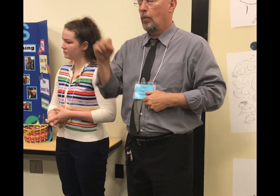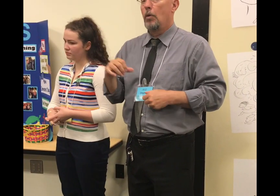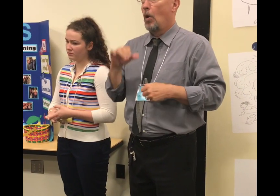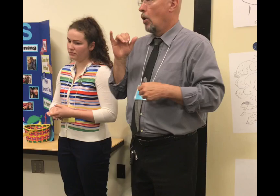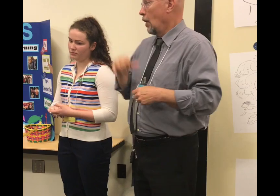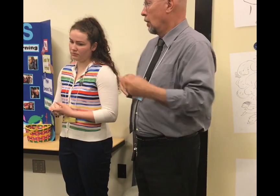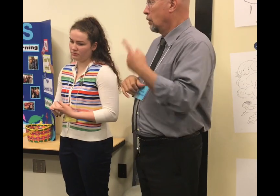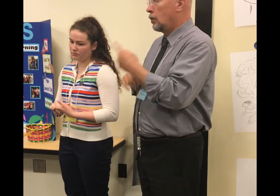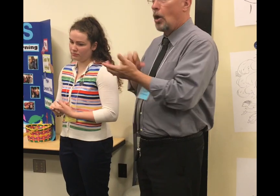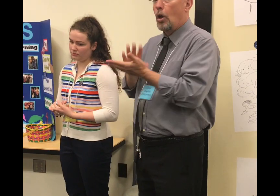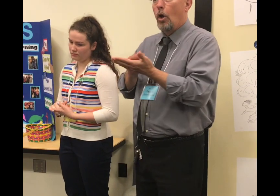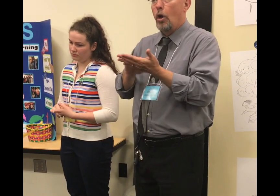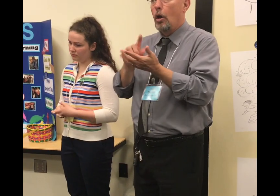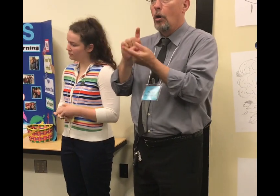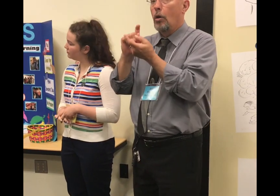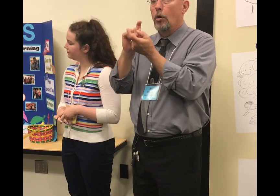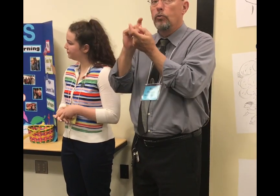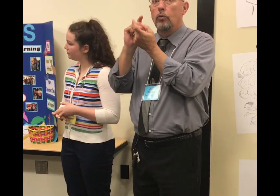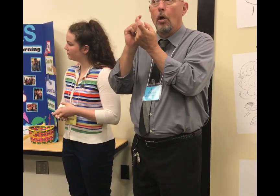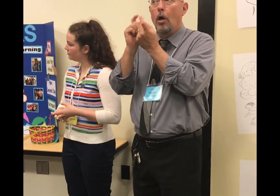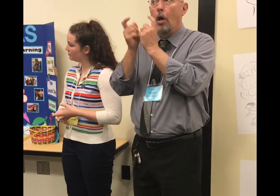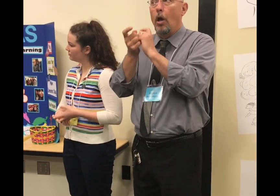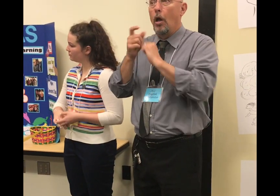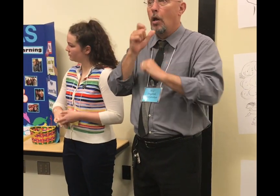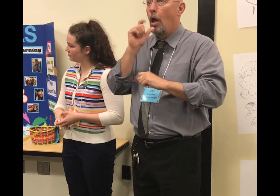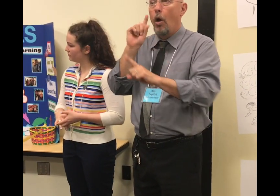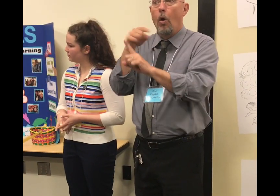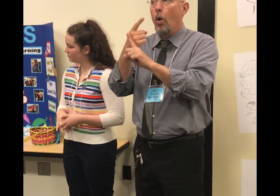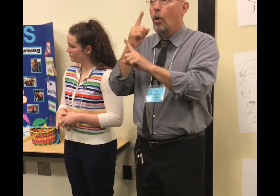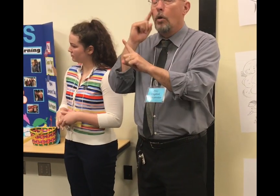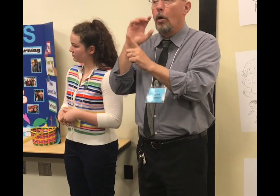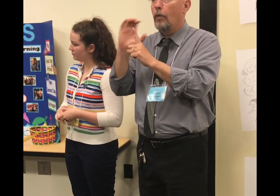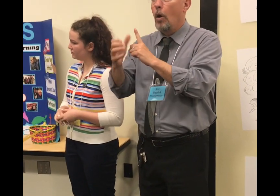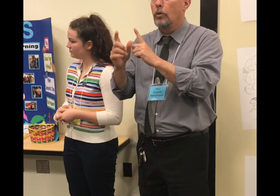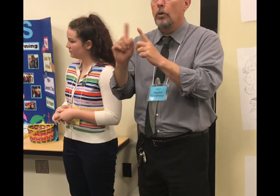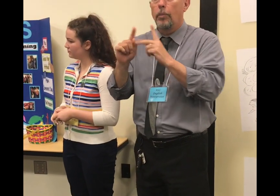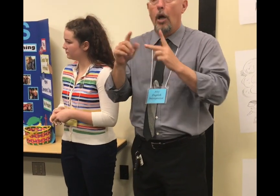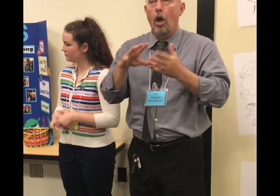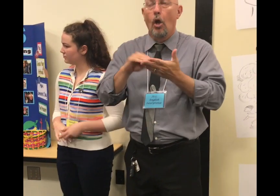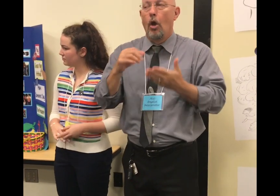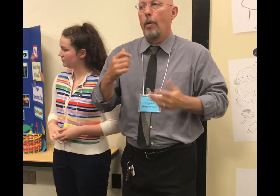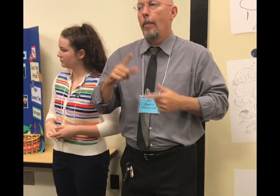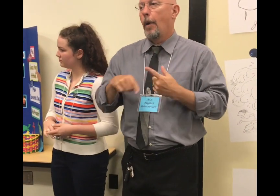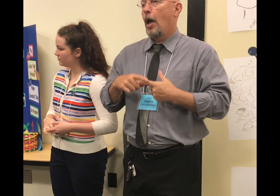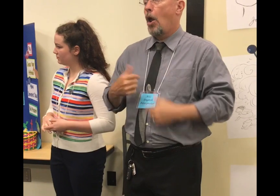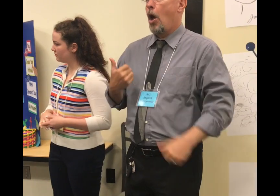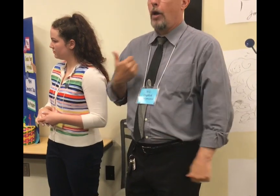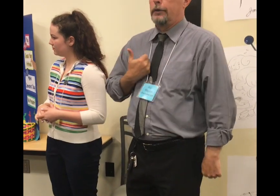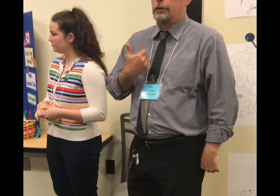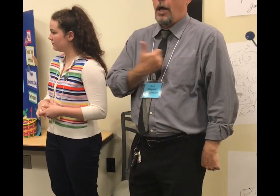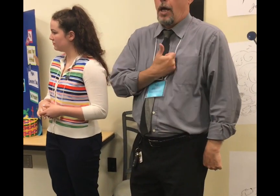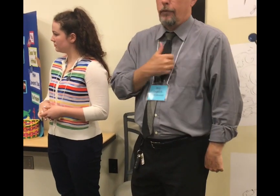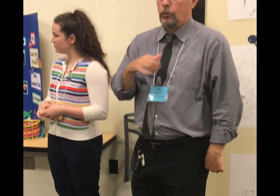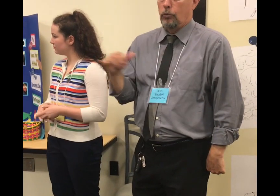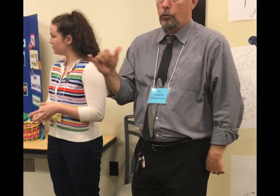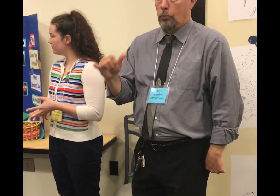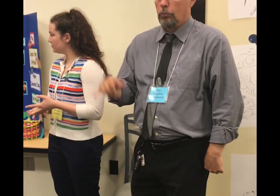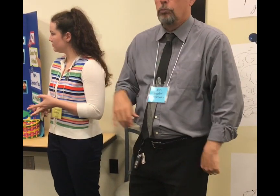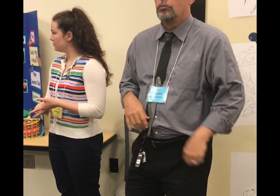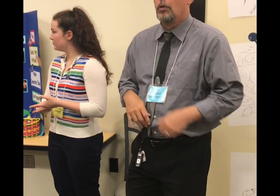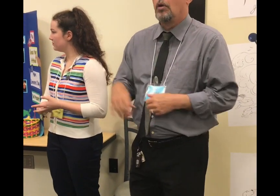reflection turned into not only about deaf culture, but was about ourselves also. So